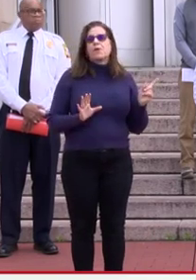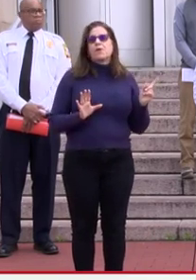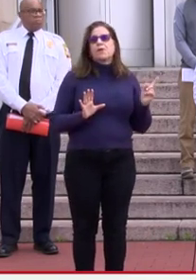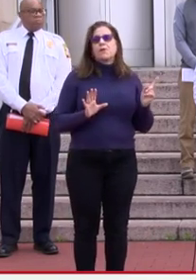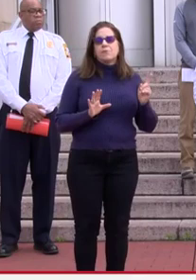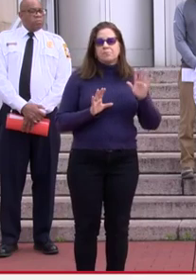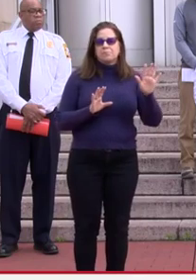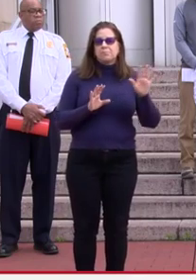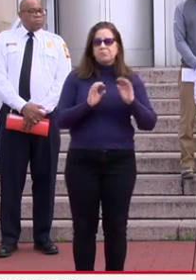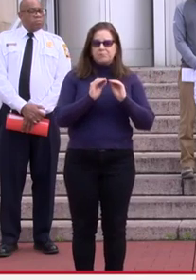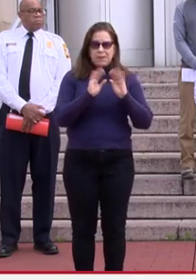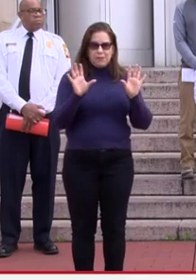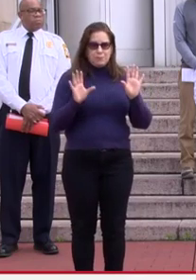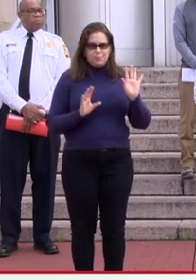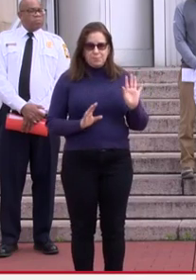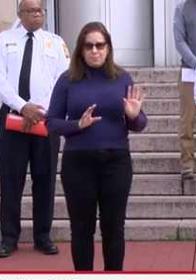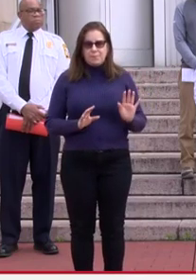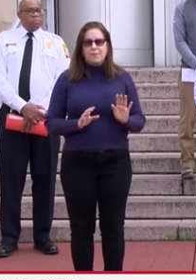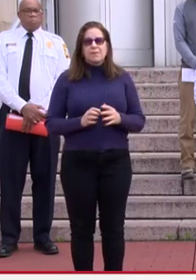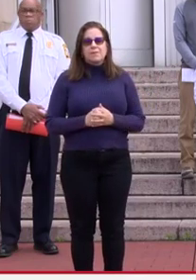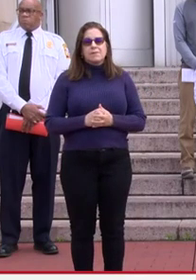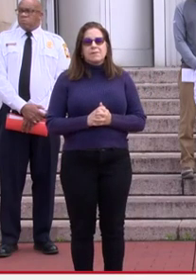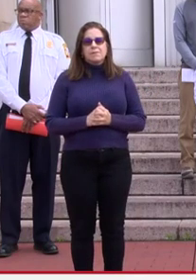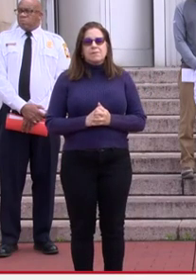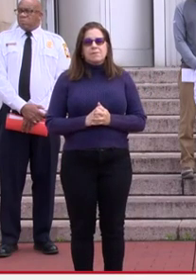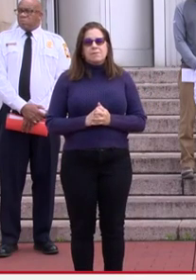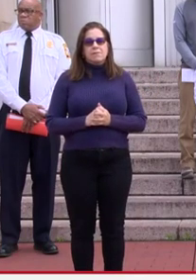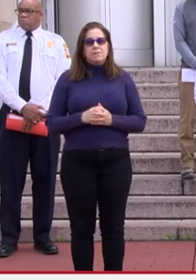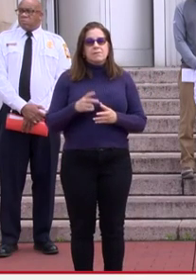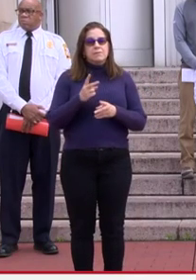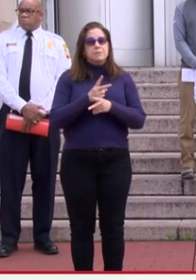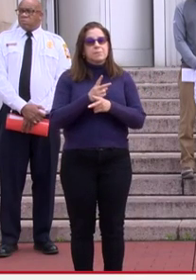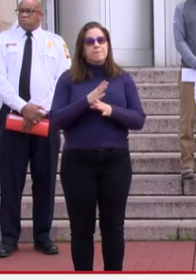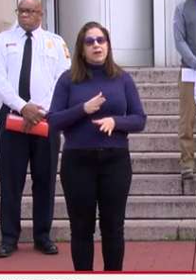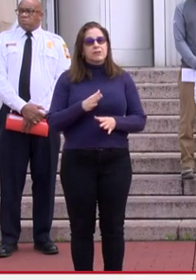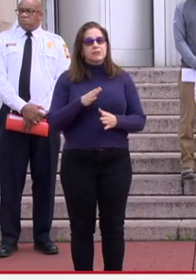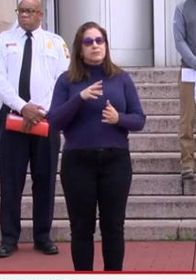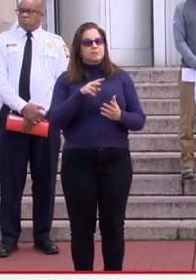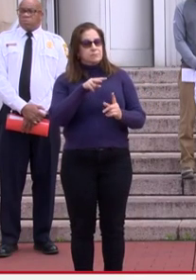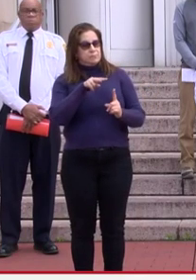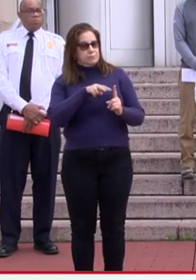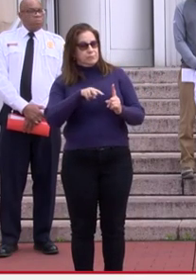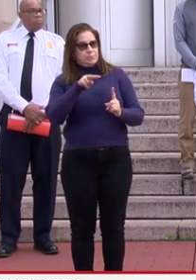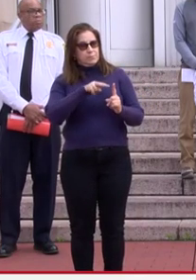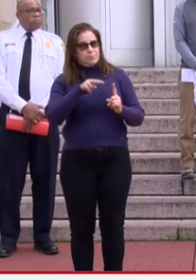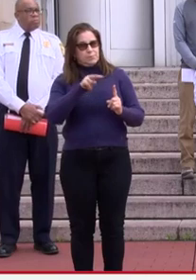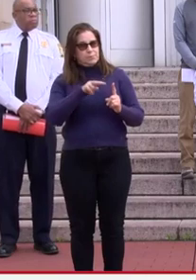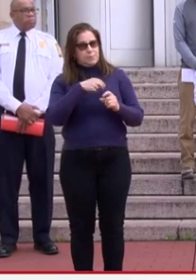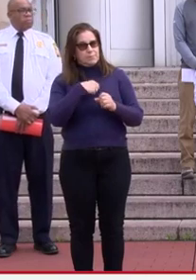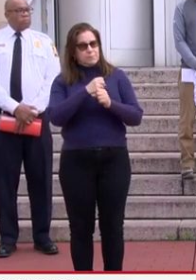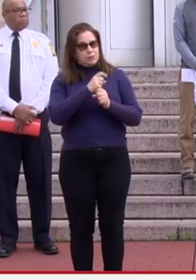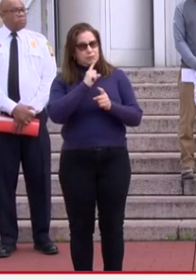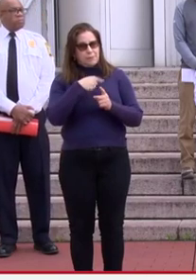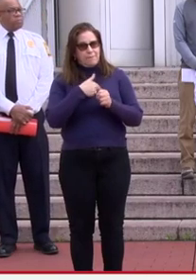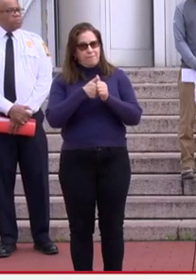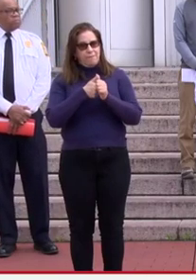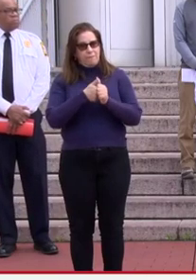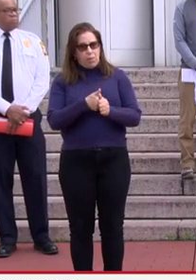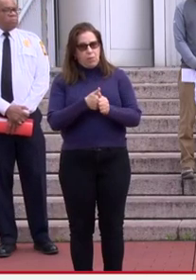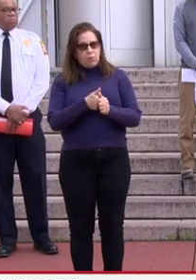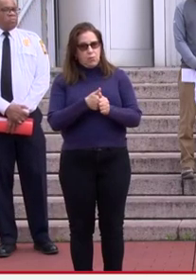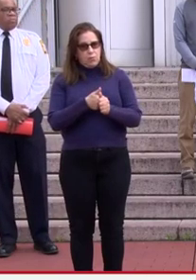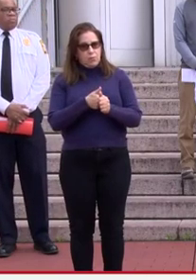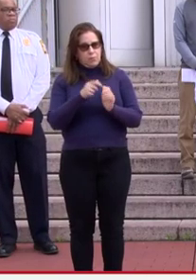and the idea of having a supervisor review it to ensure that we're staying consistent with the policy that's been developed. This is a policy that